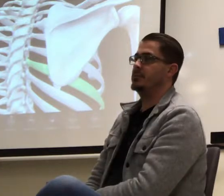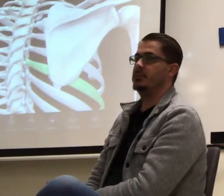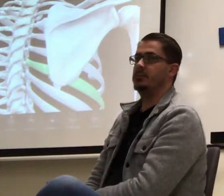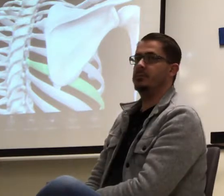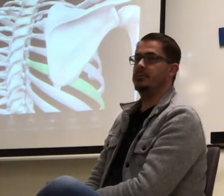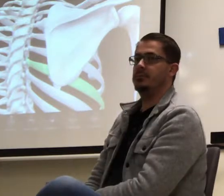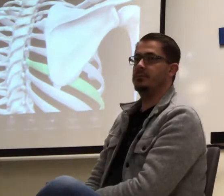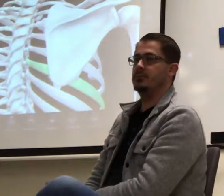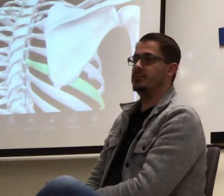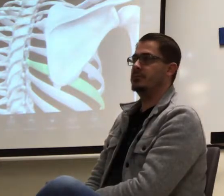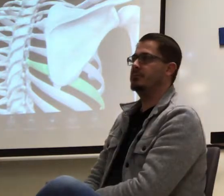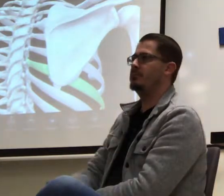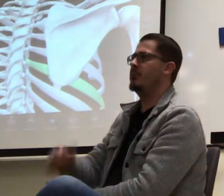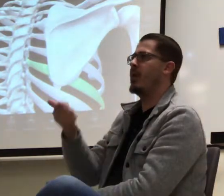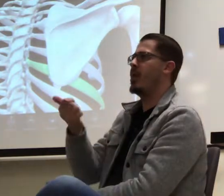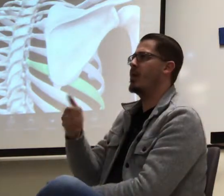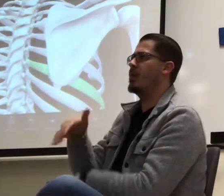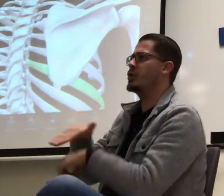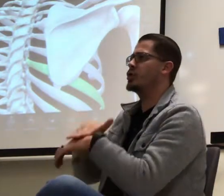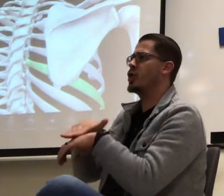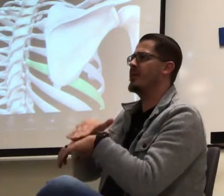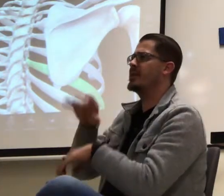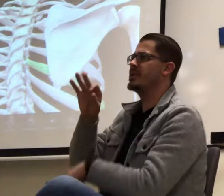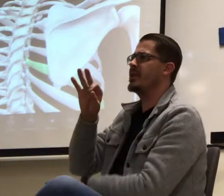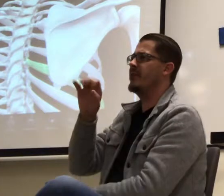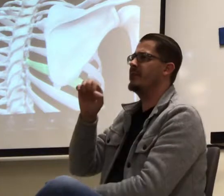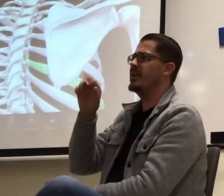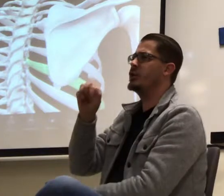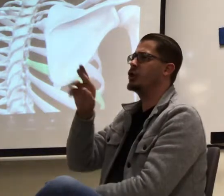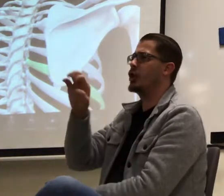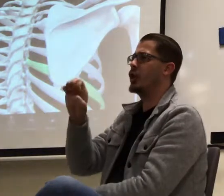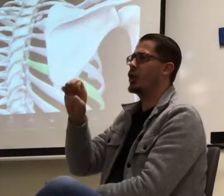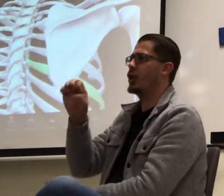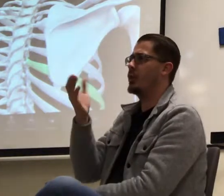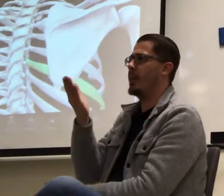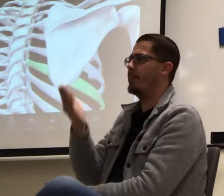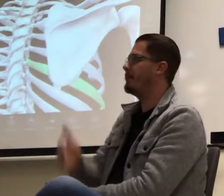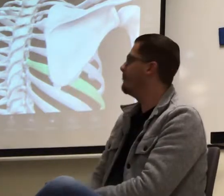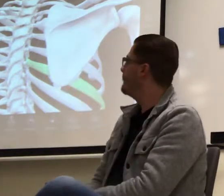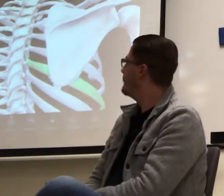Let's see, other surface features. Study guide.